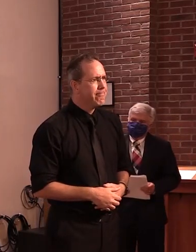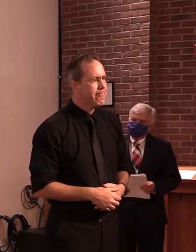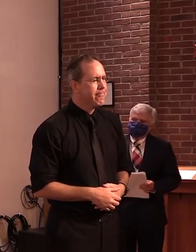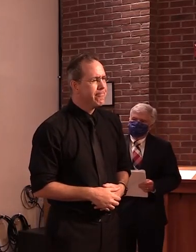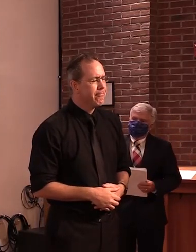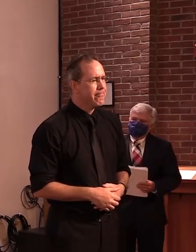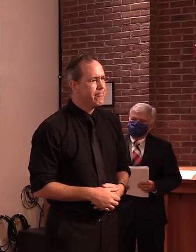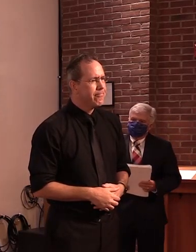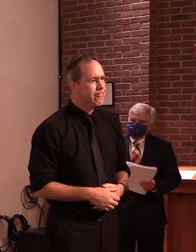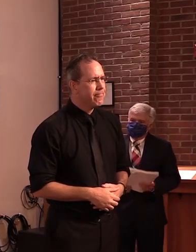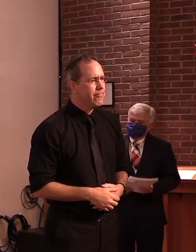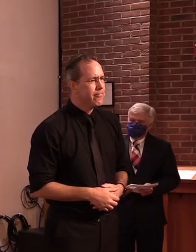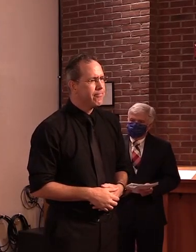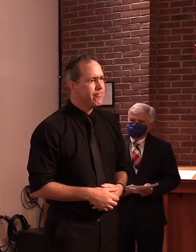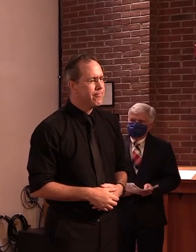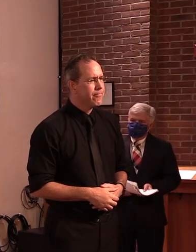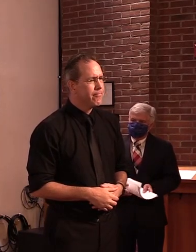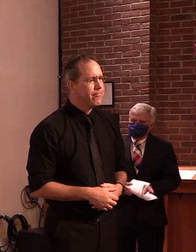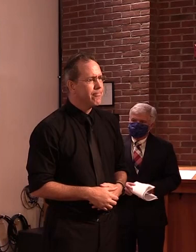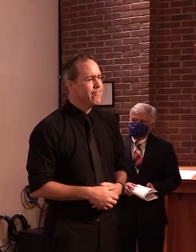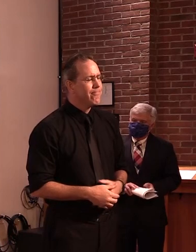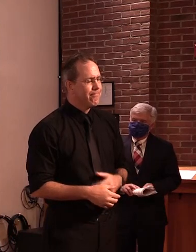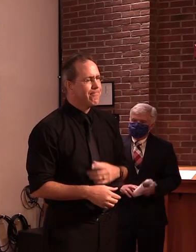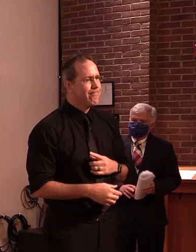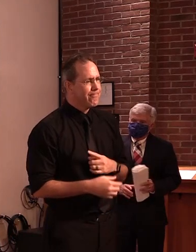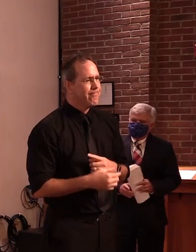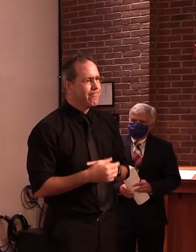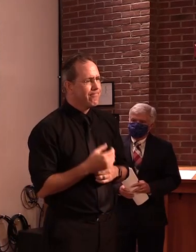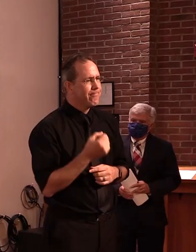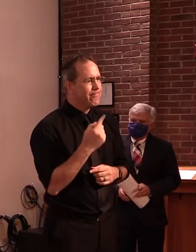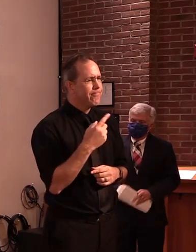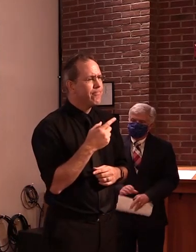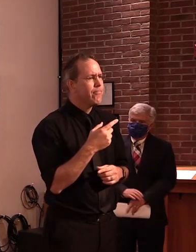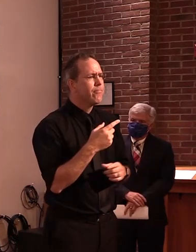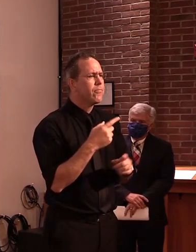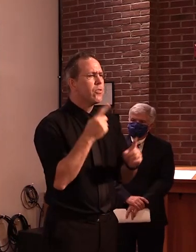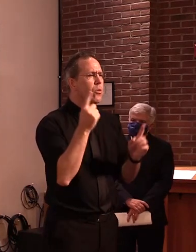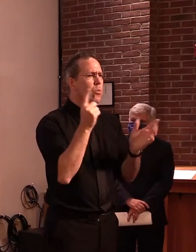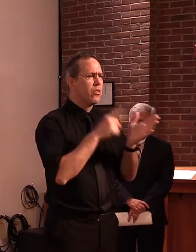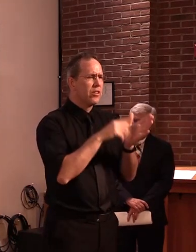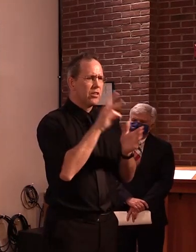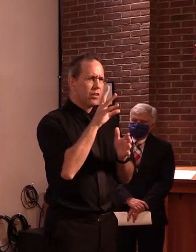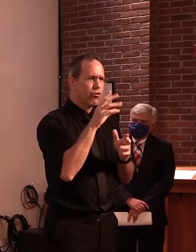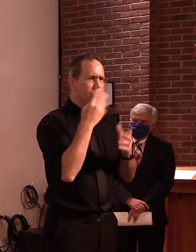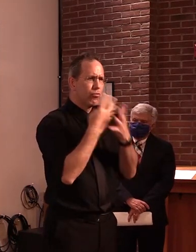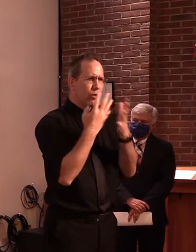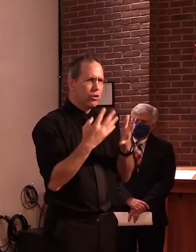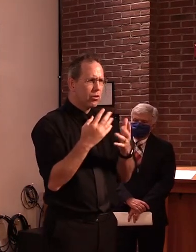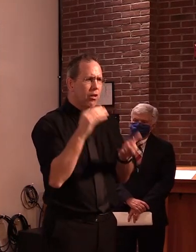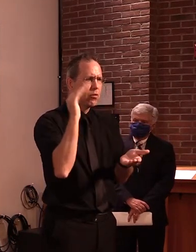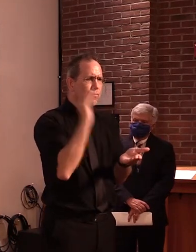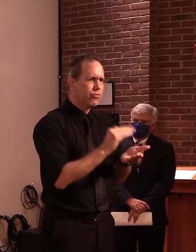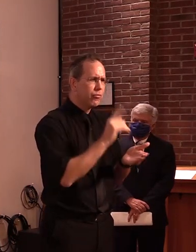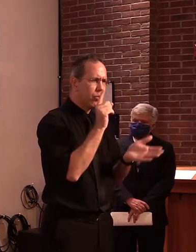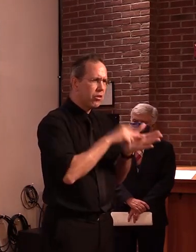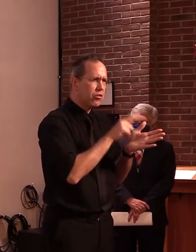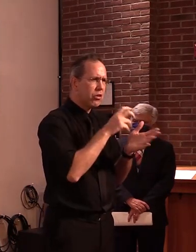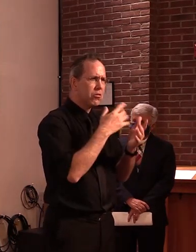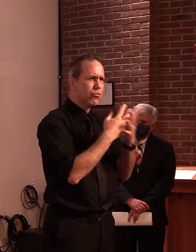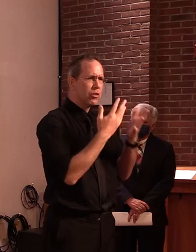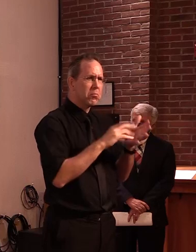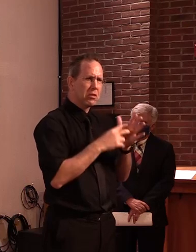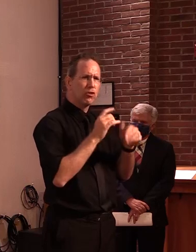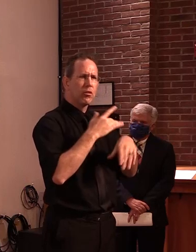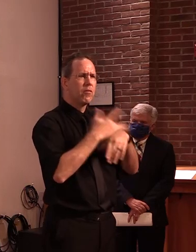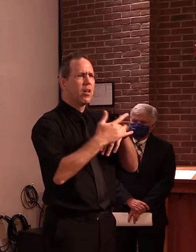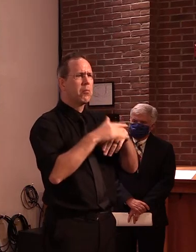if you looked at the numbers simplistically, the gross numbers and the net numbers would say, yes, we have enough room, enough bed